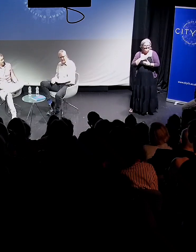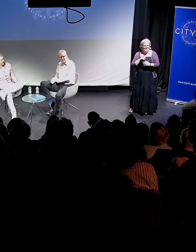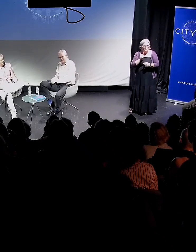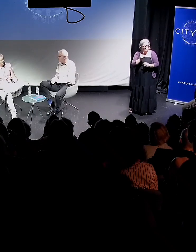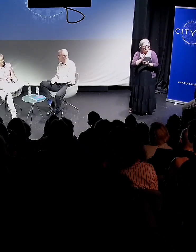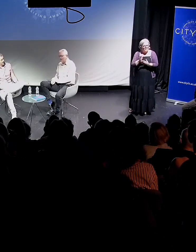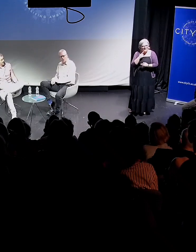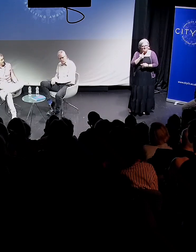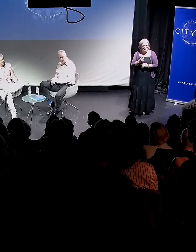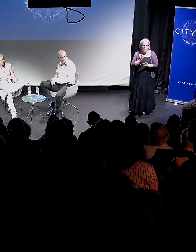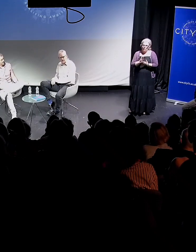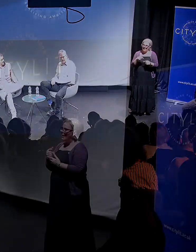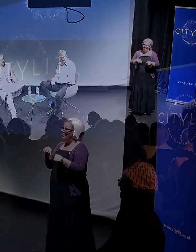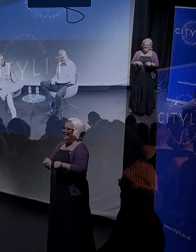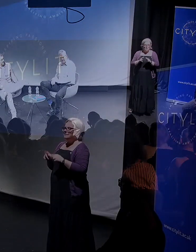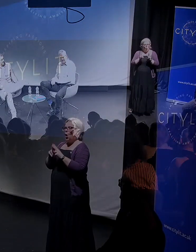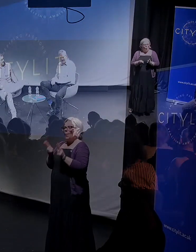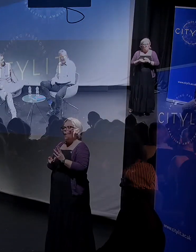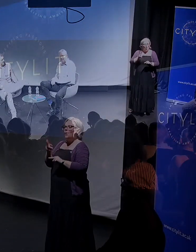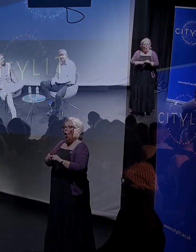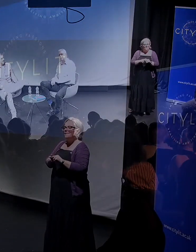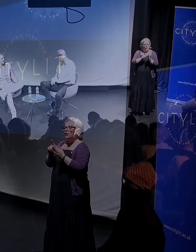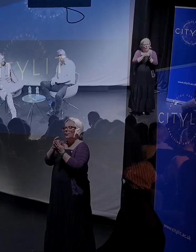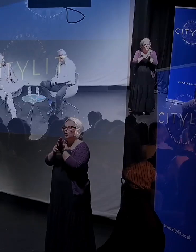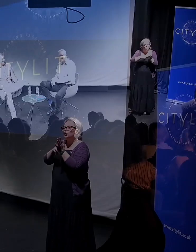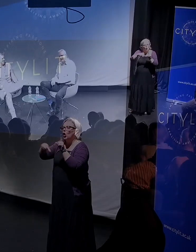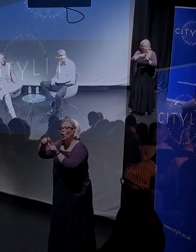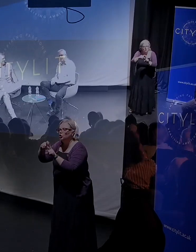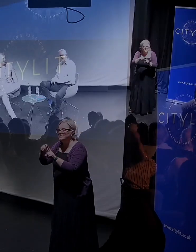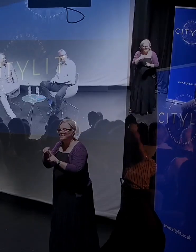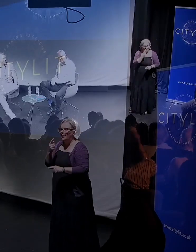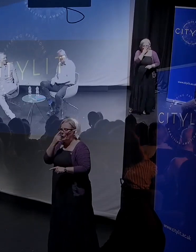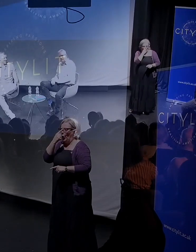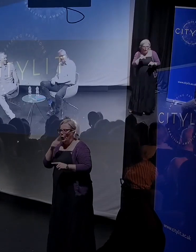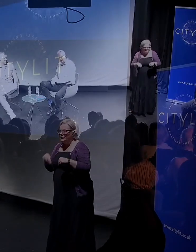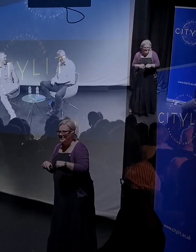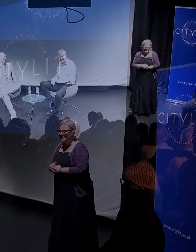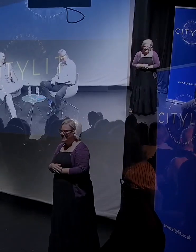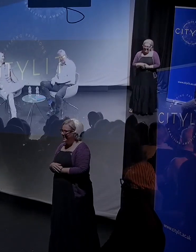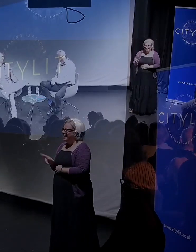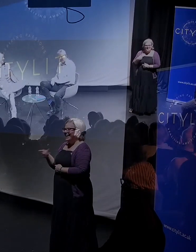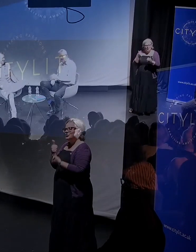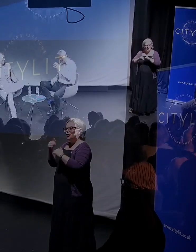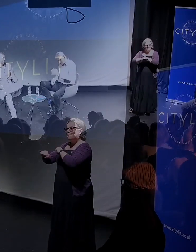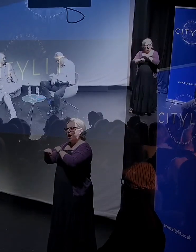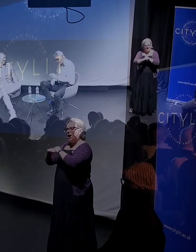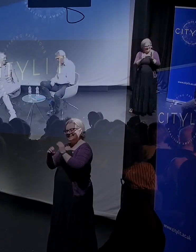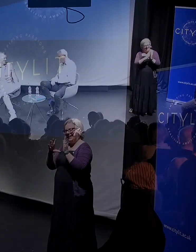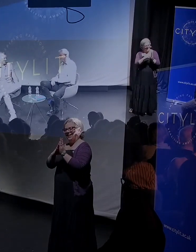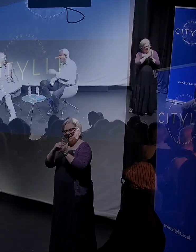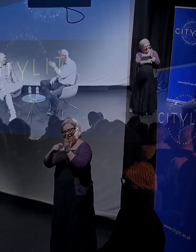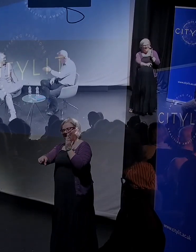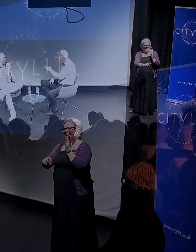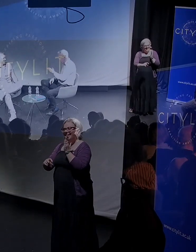I really think this is the home of the nerd. And I'm like, yeah, that's going to be an interesting marketing campaign. I'll have a word